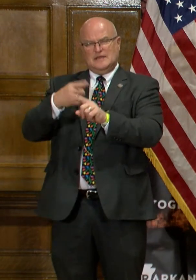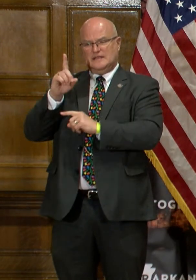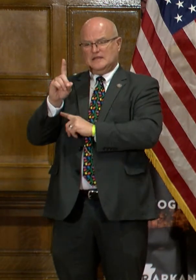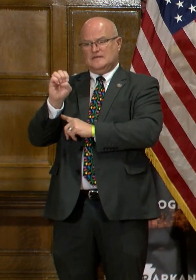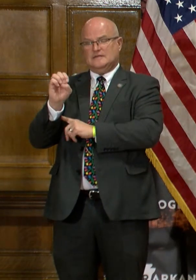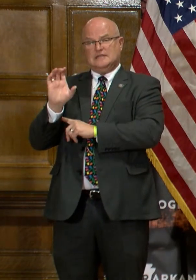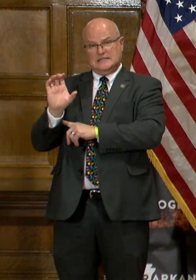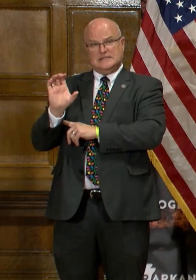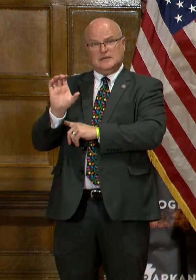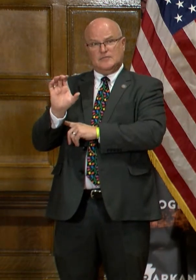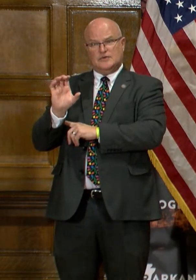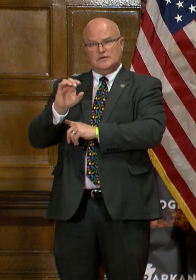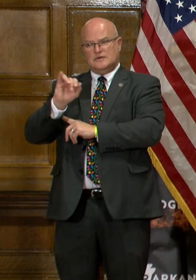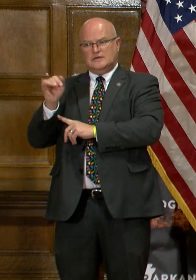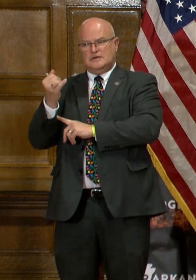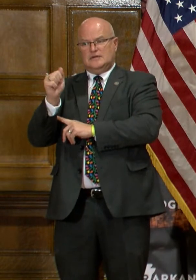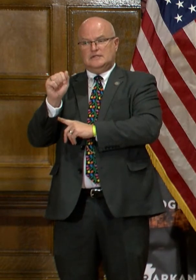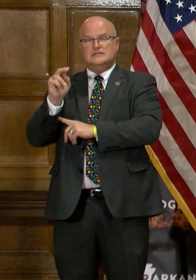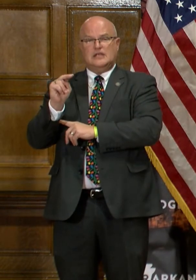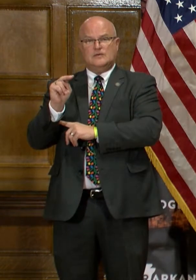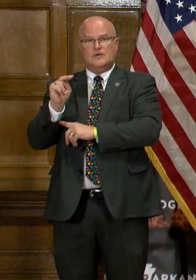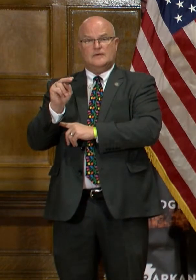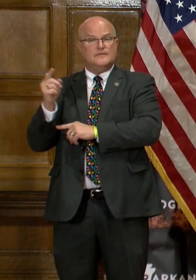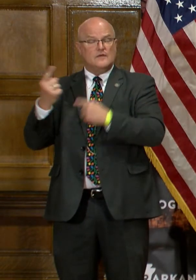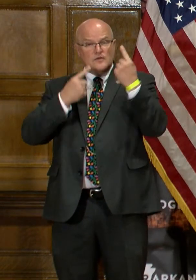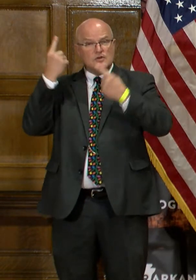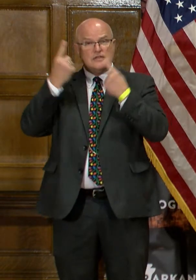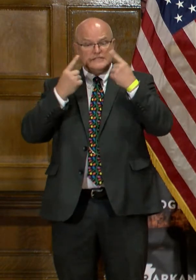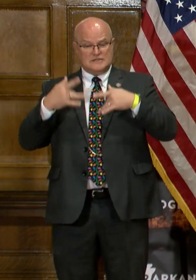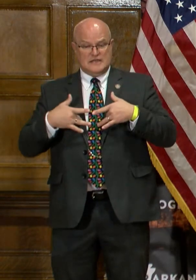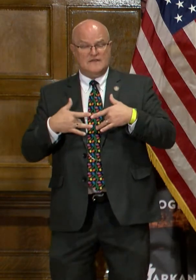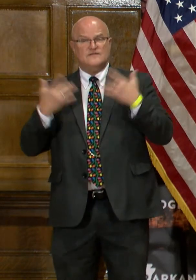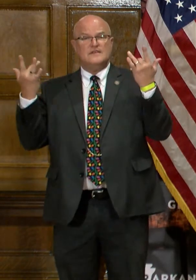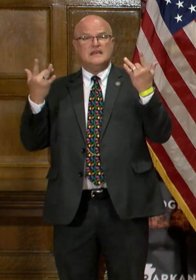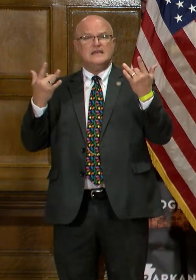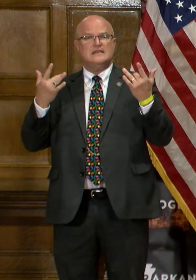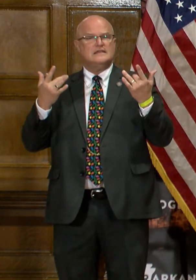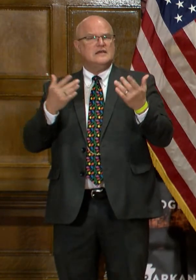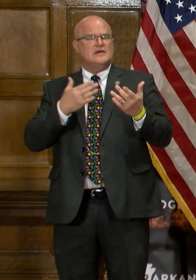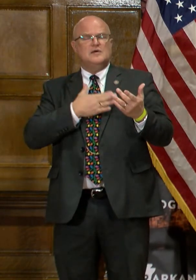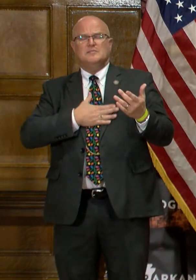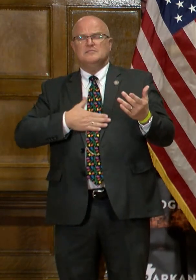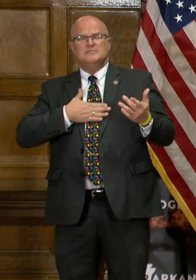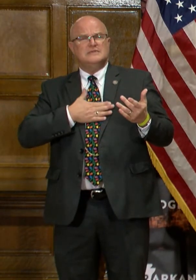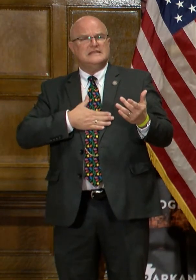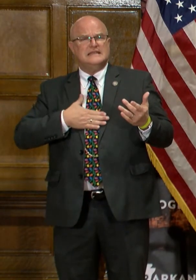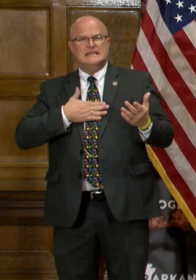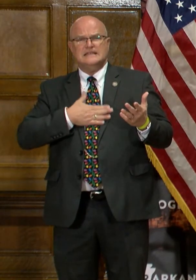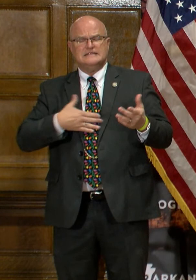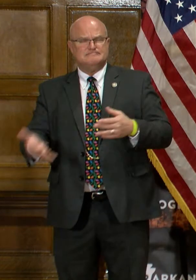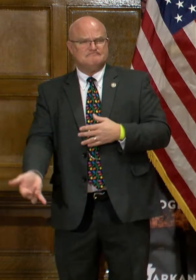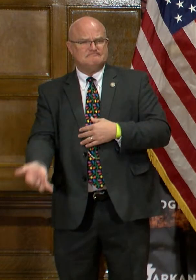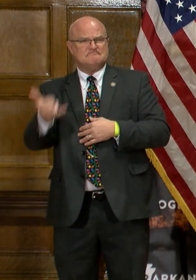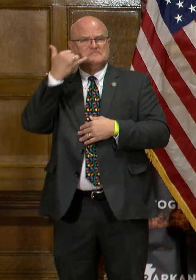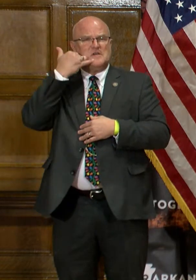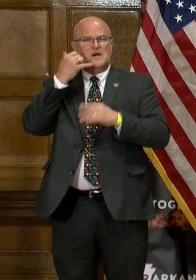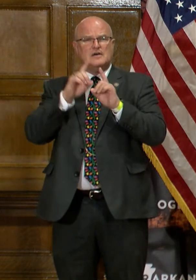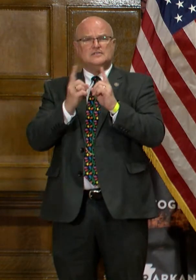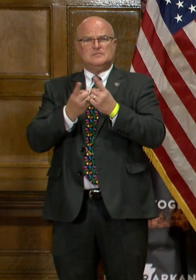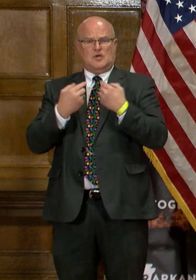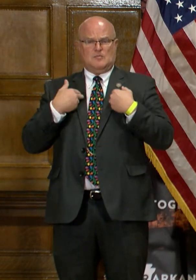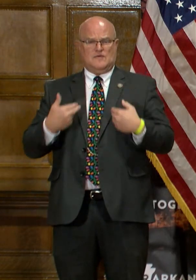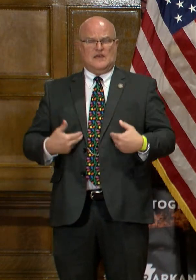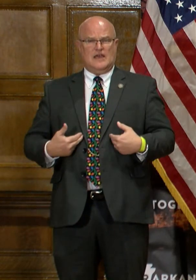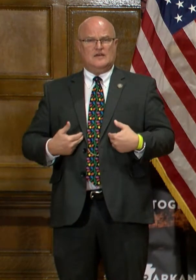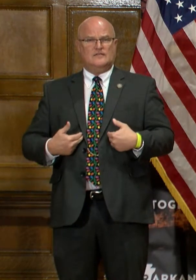December and January, if you're considering an event, please feel free to call the Department of Health